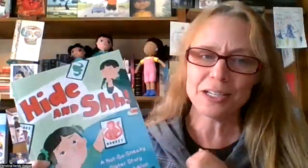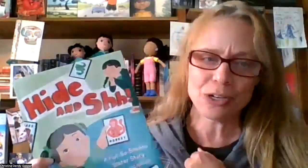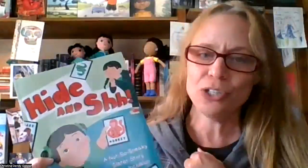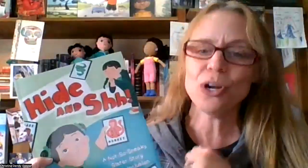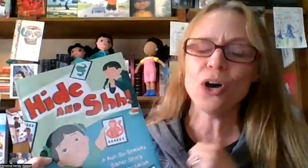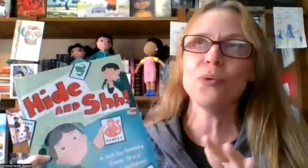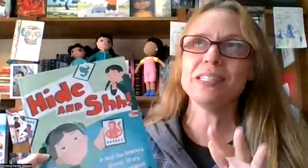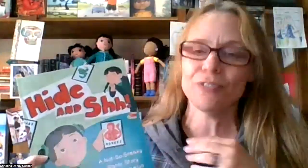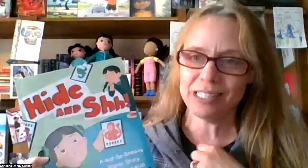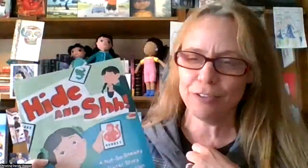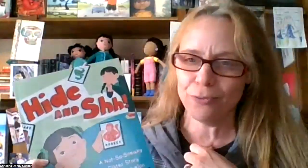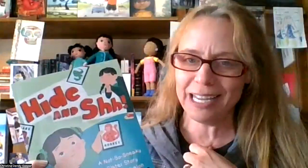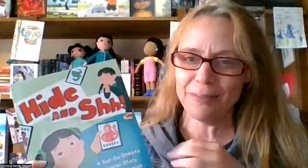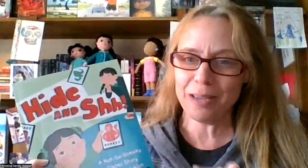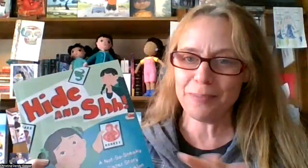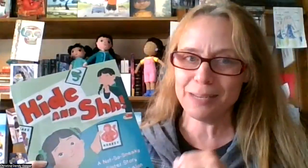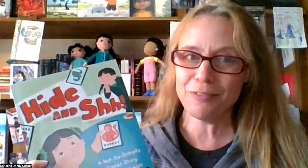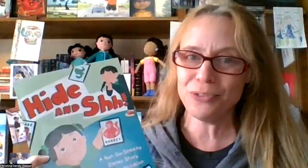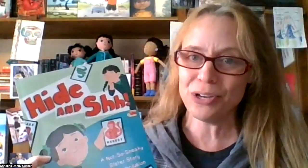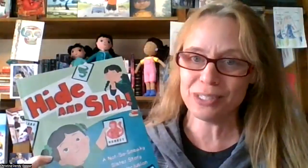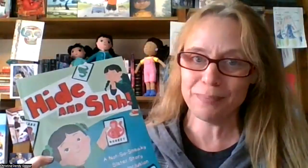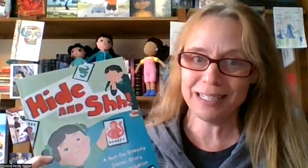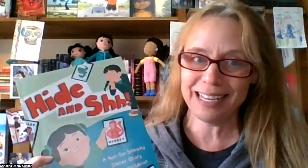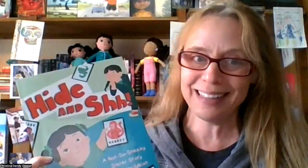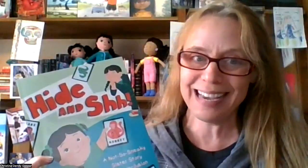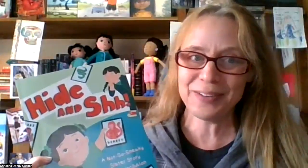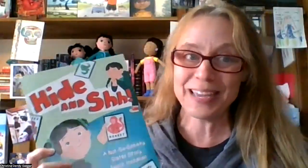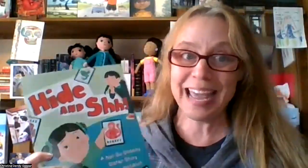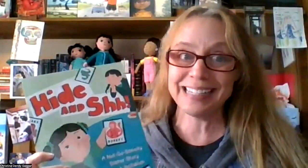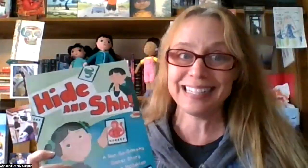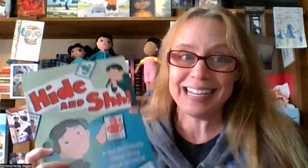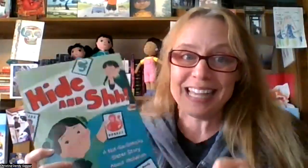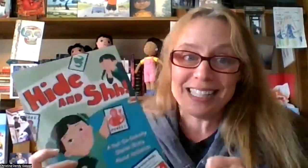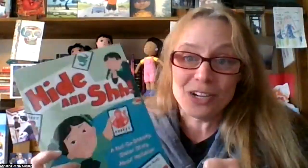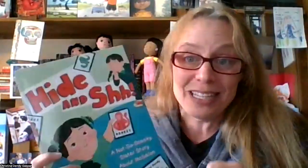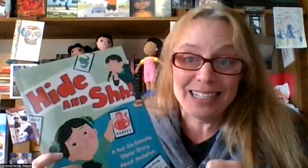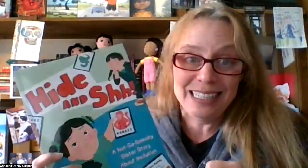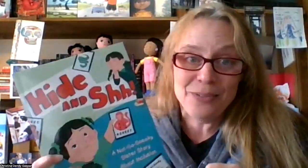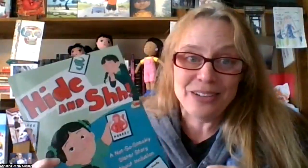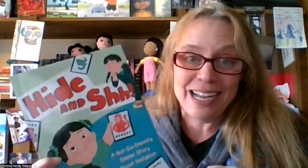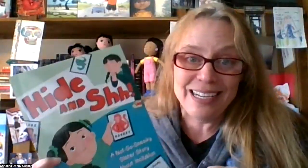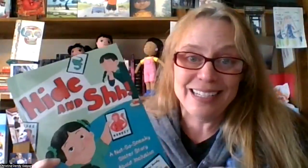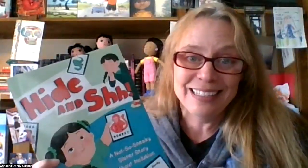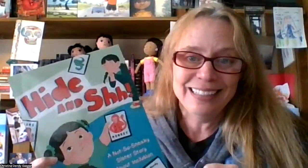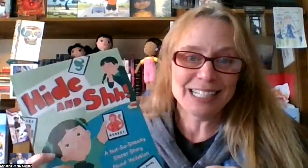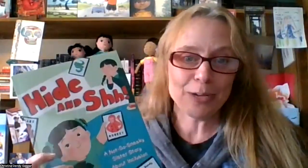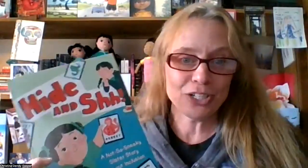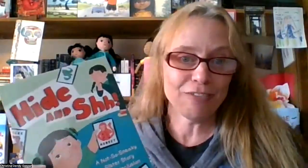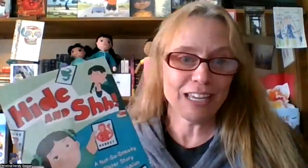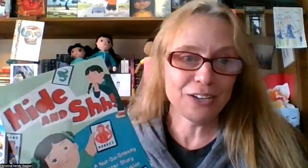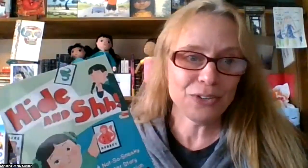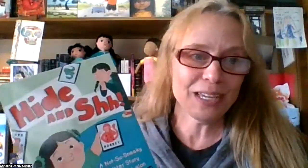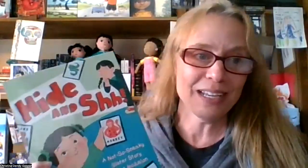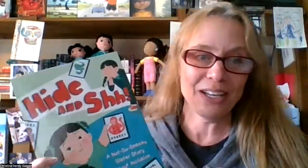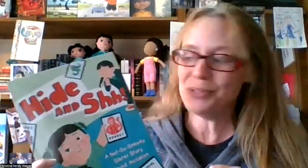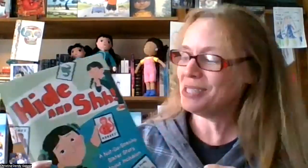quiet quite as well. She would always give herself away. And maybe some of you know somebody like that who can't, they start giggling when they're hiding, especially